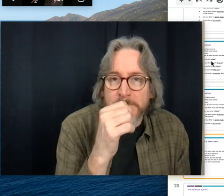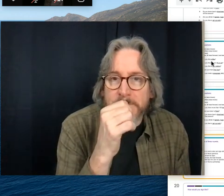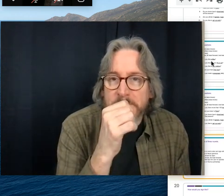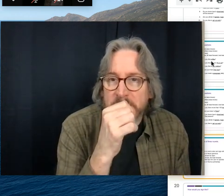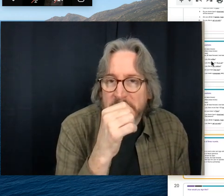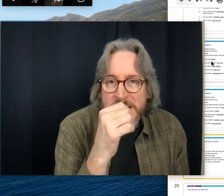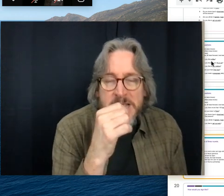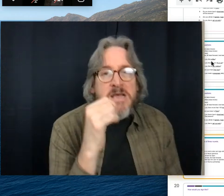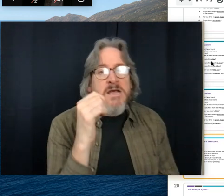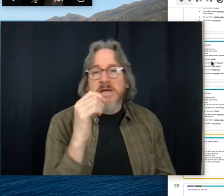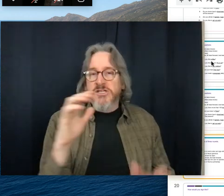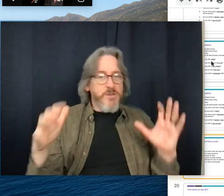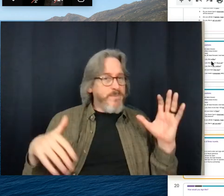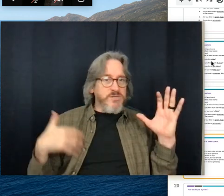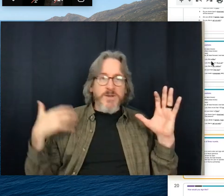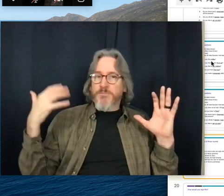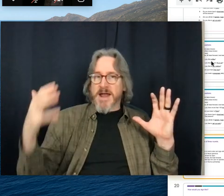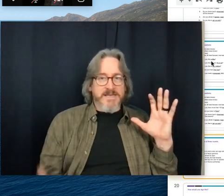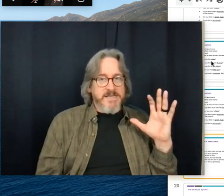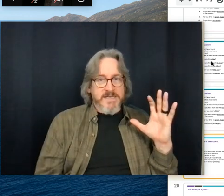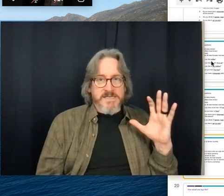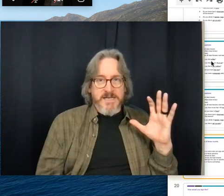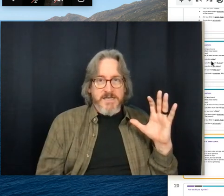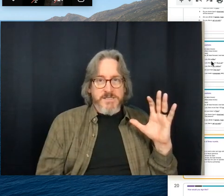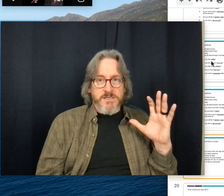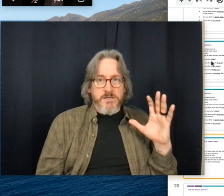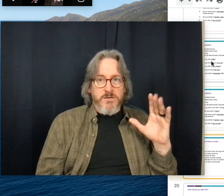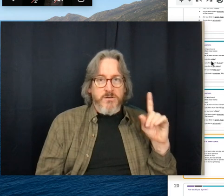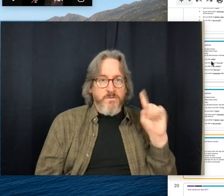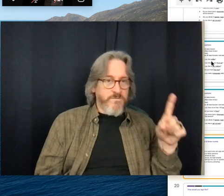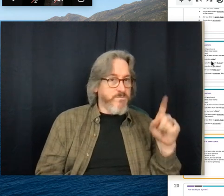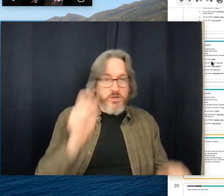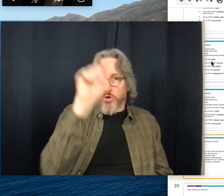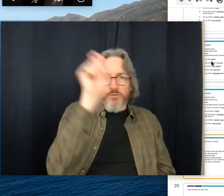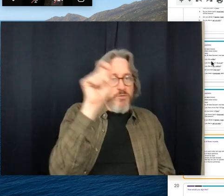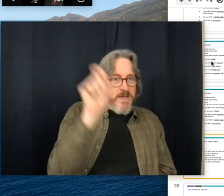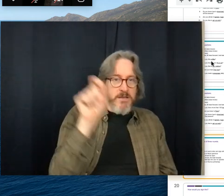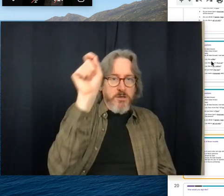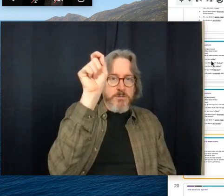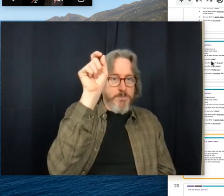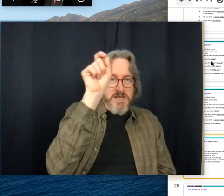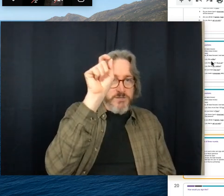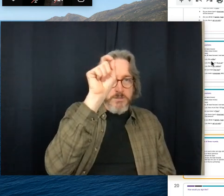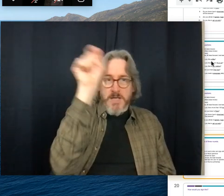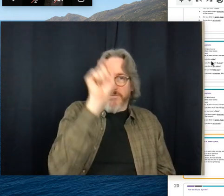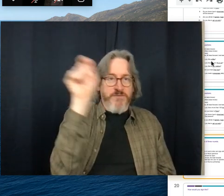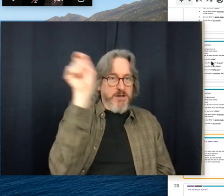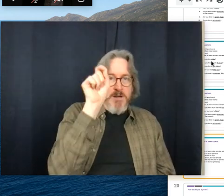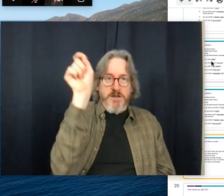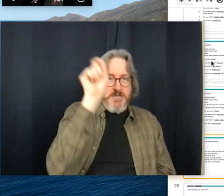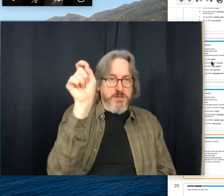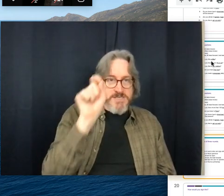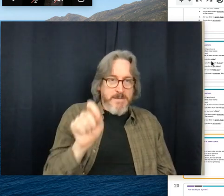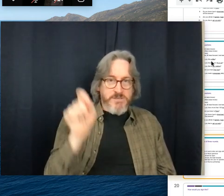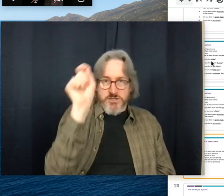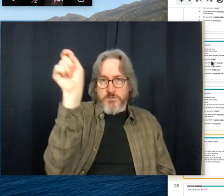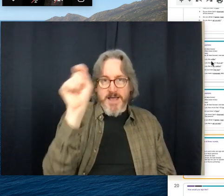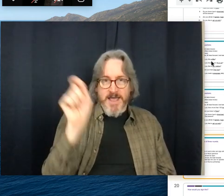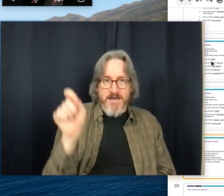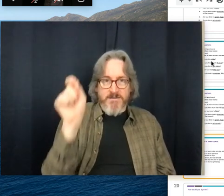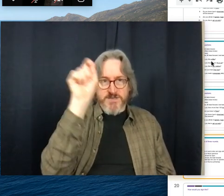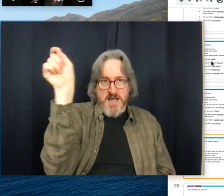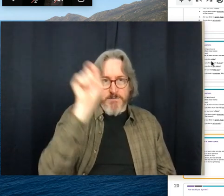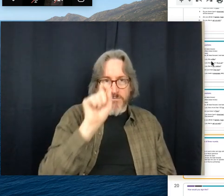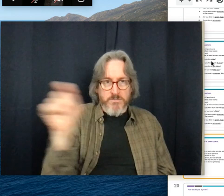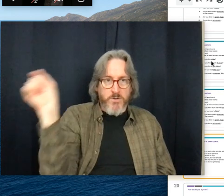again. So the best way to practice this is go through that little puzzle and figure out each of those steps. Do